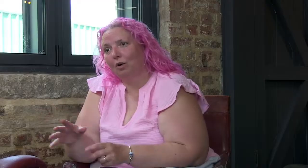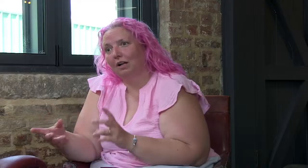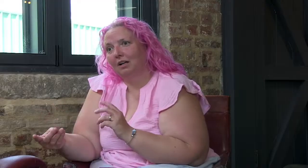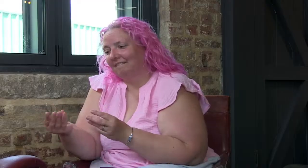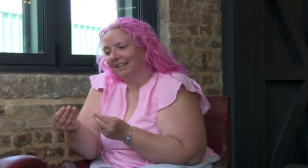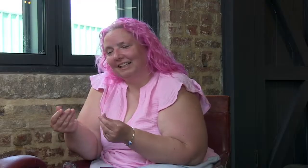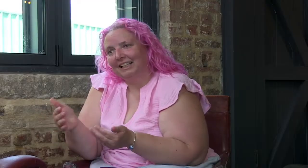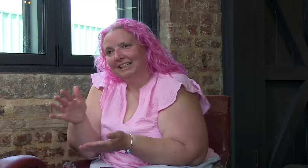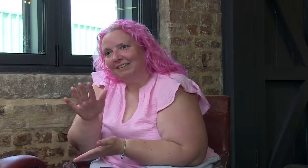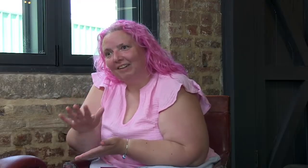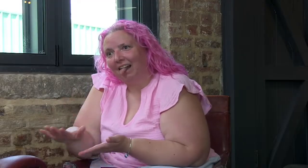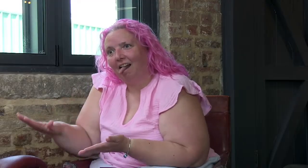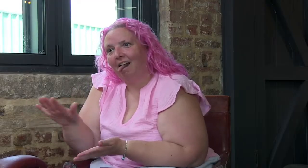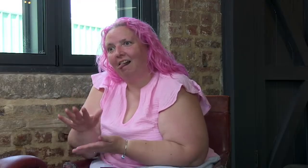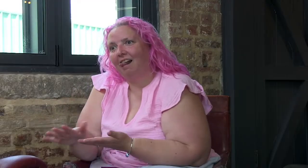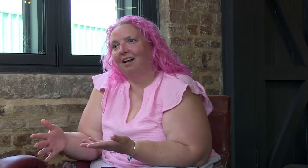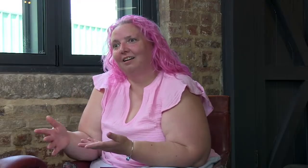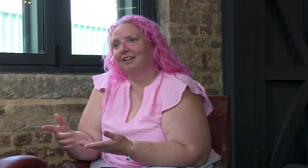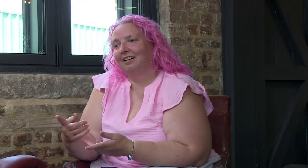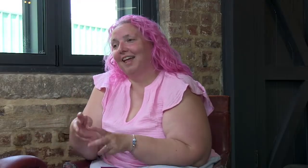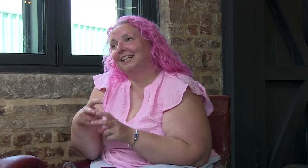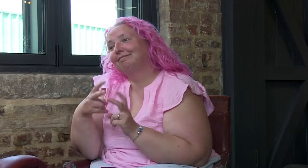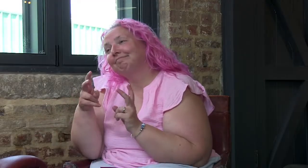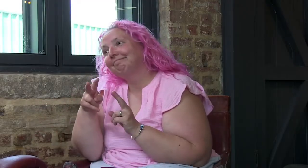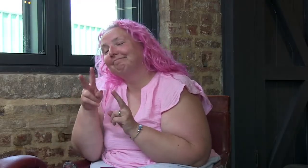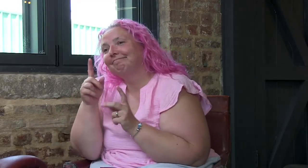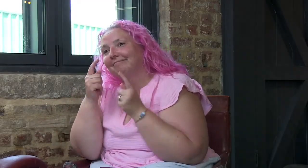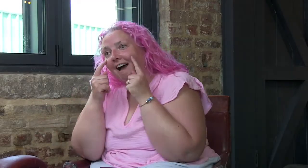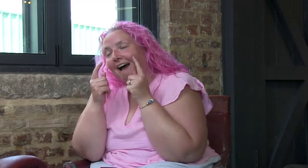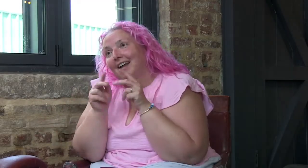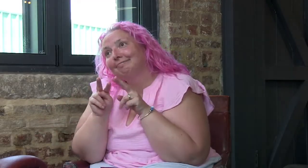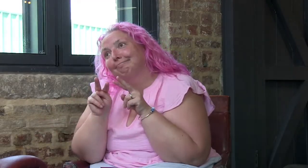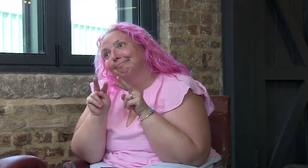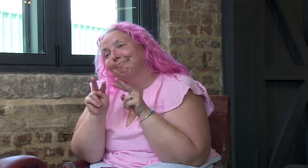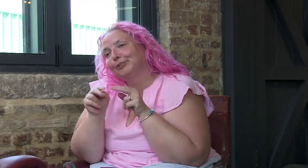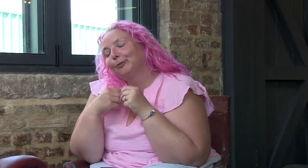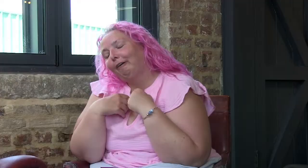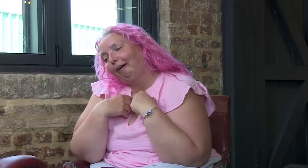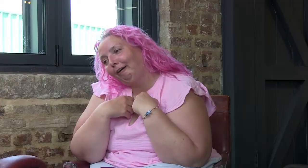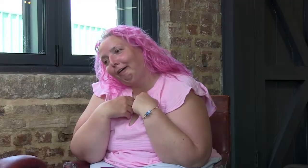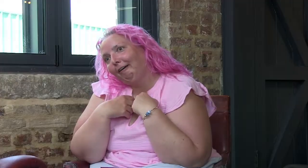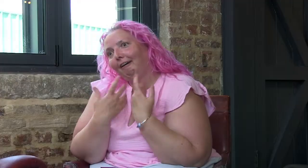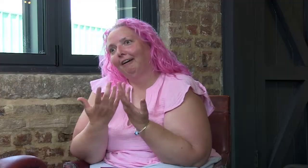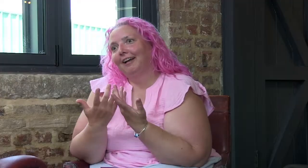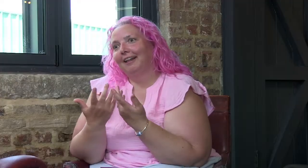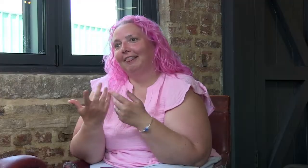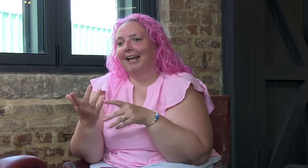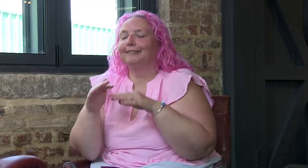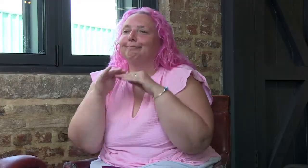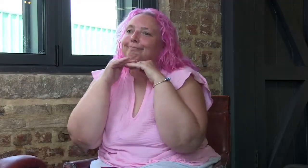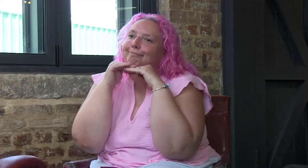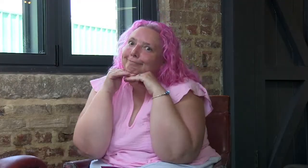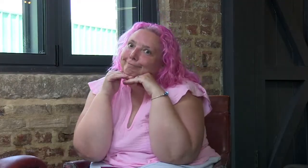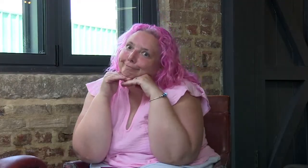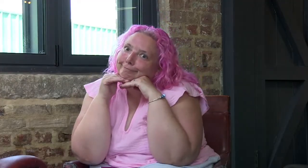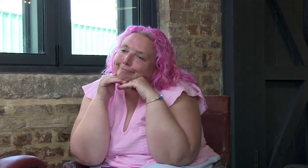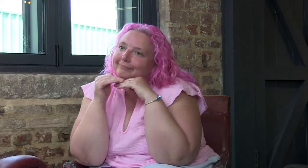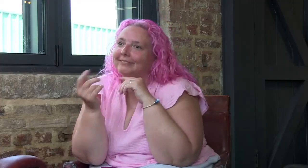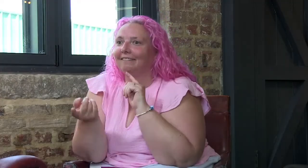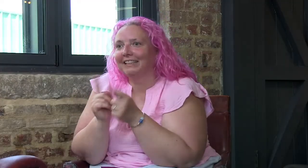as well. But you stroke them, you feel their fur, you know, and you can see their eyes just looking at you. It makes me feel loved, and